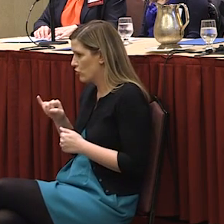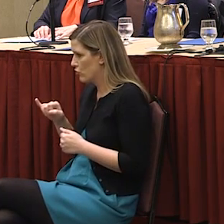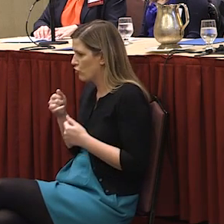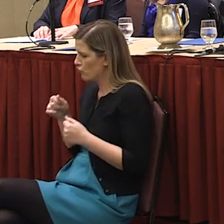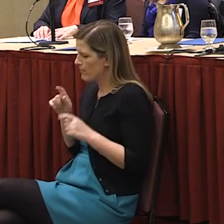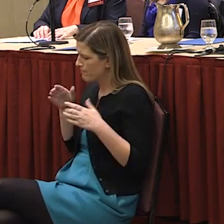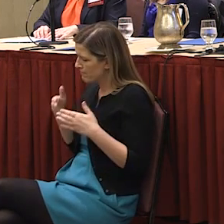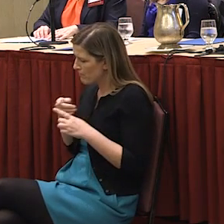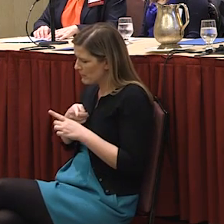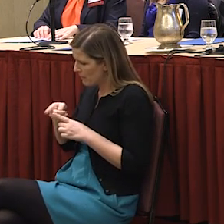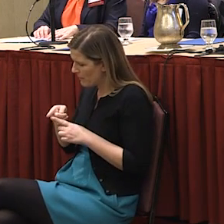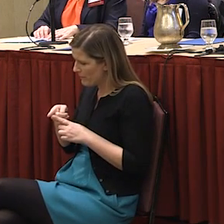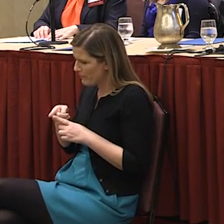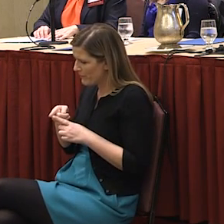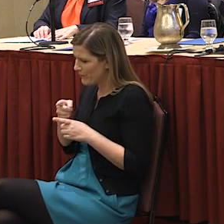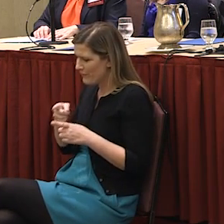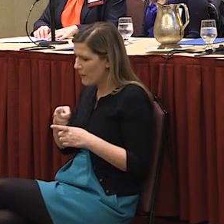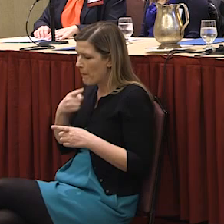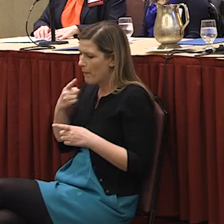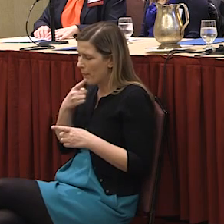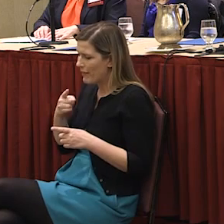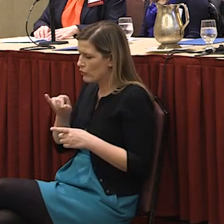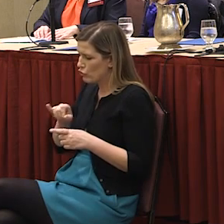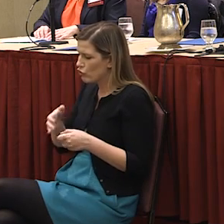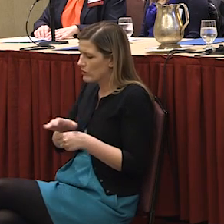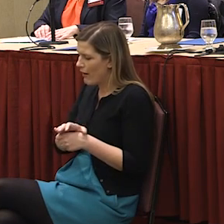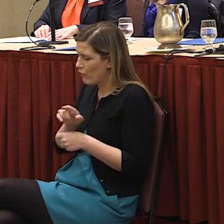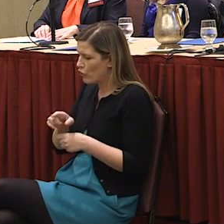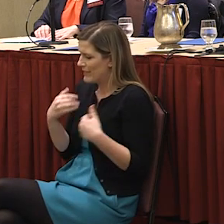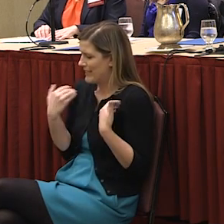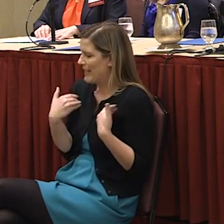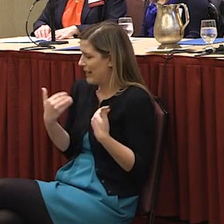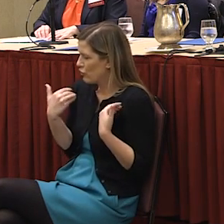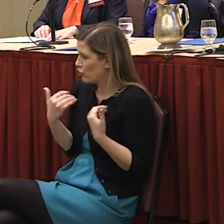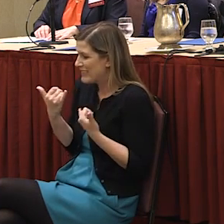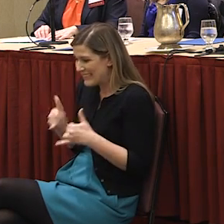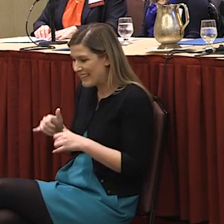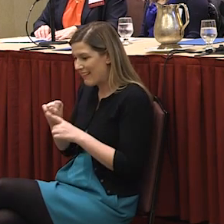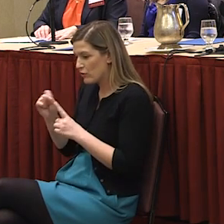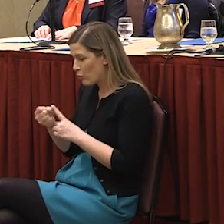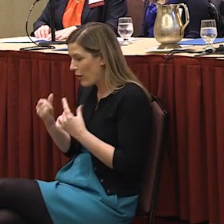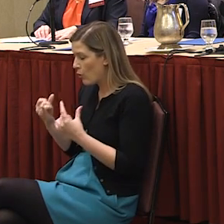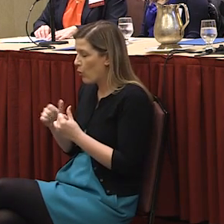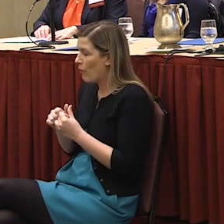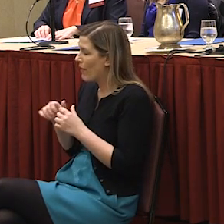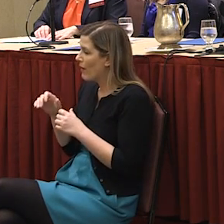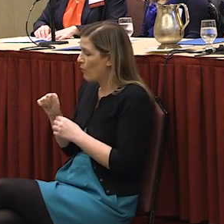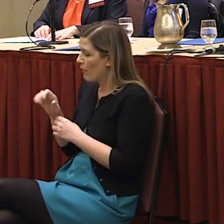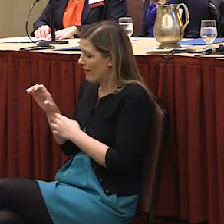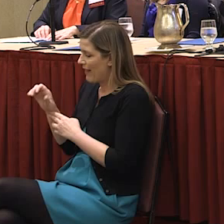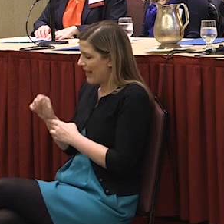the publicly insured teenagers. We still have situations going on today right now with the Affordable Care Act where